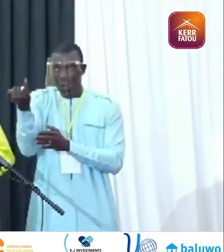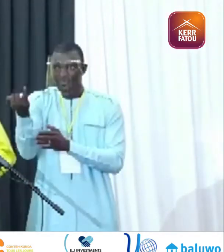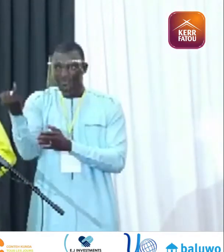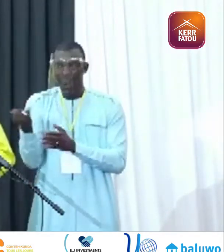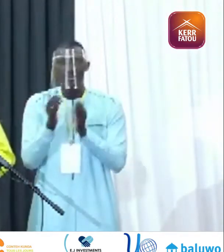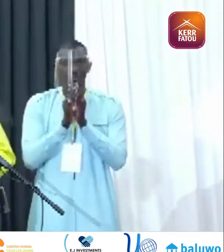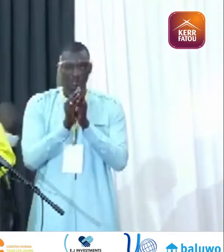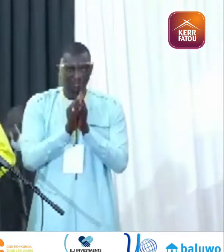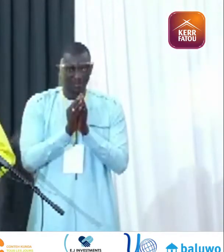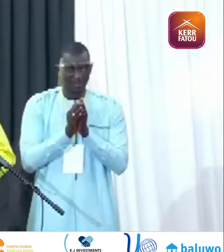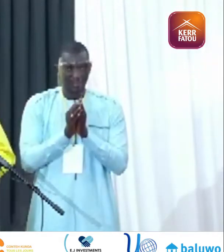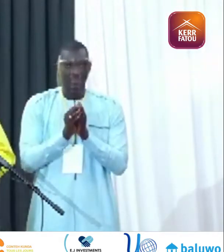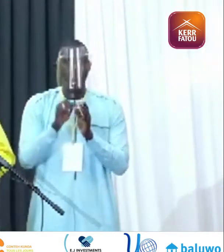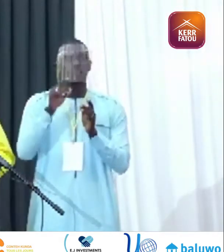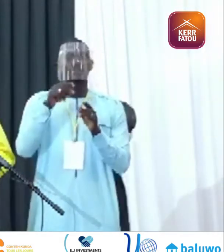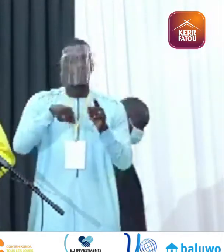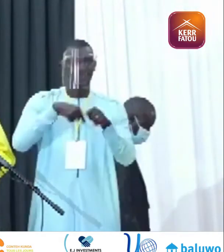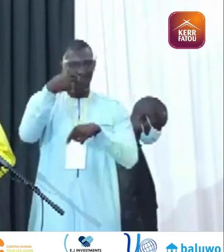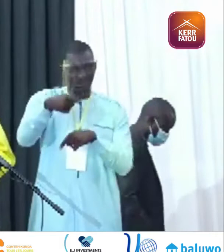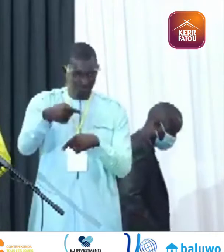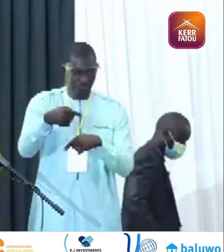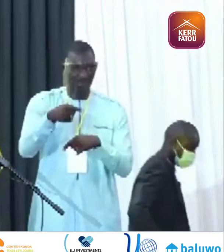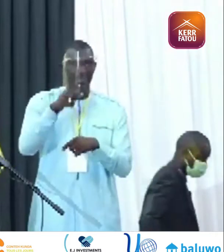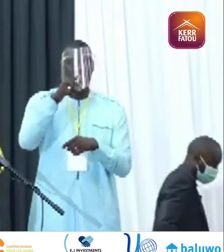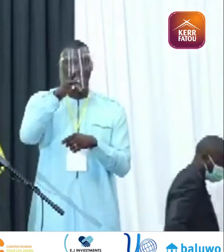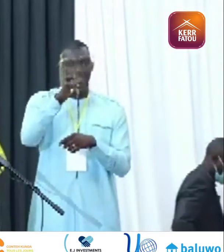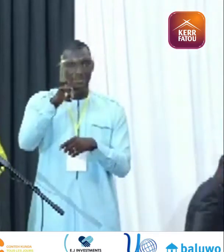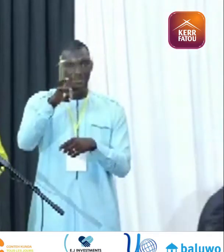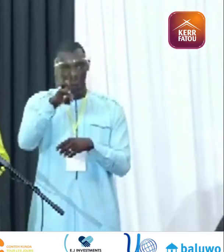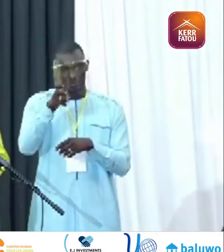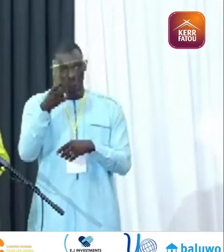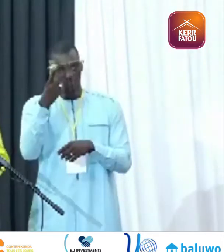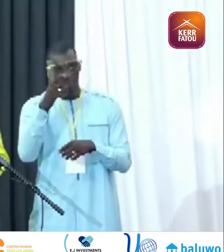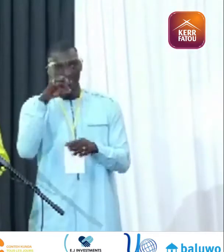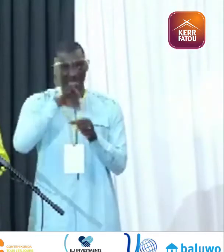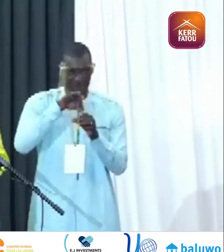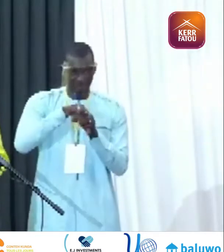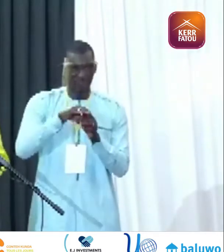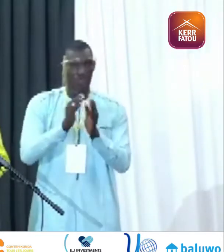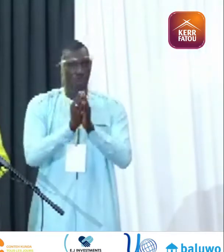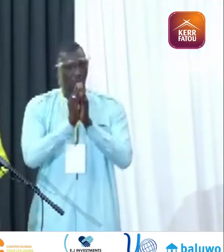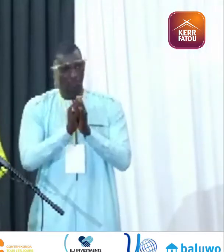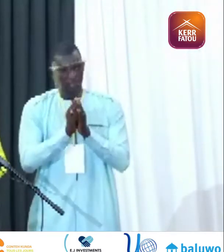yalla meñu ndam ci election bi ñoo jublu ci ni